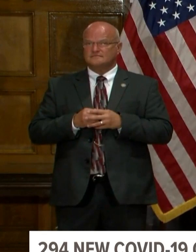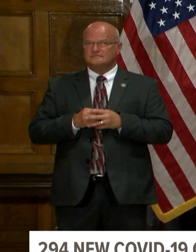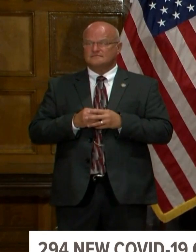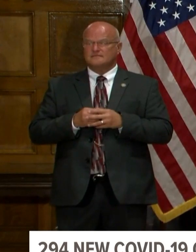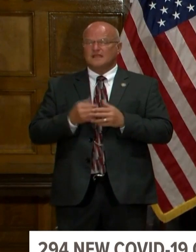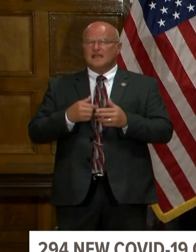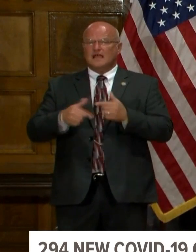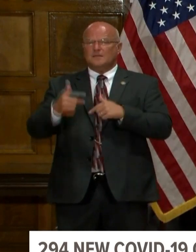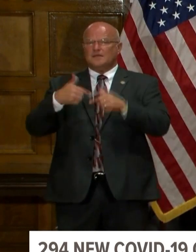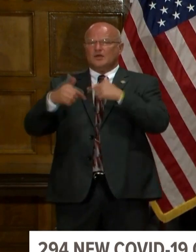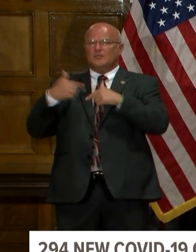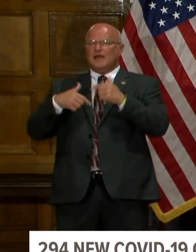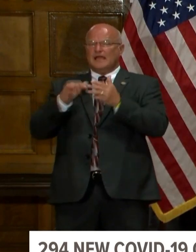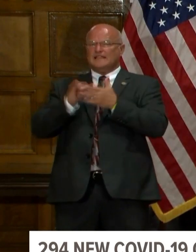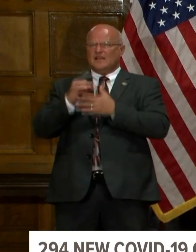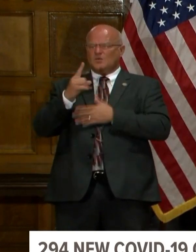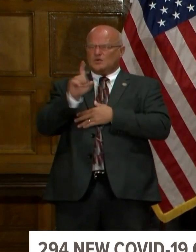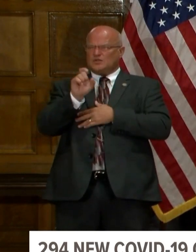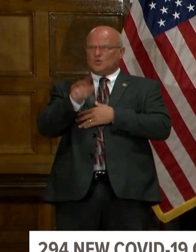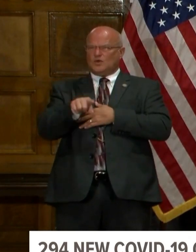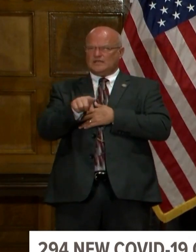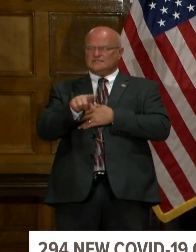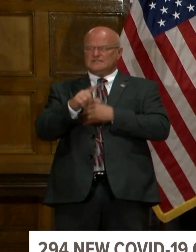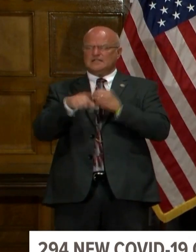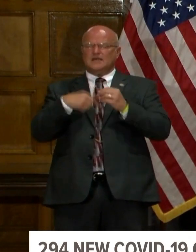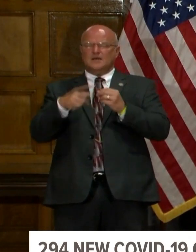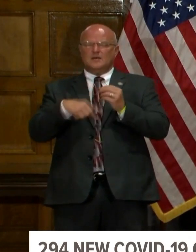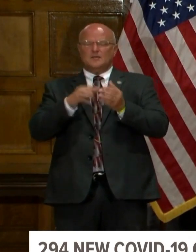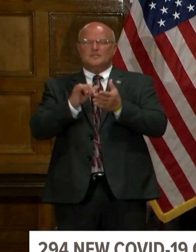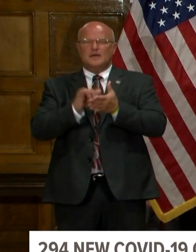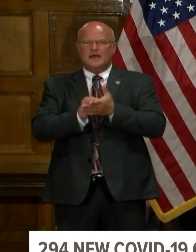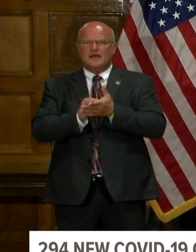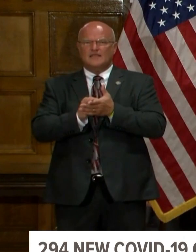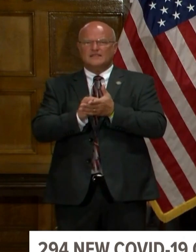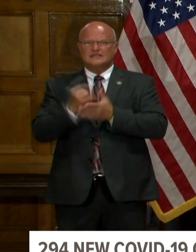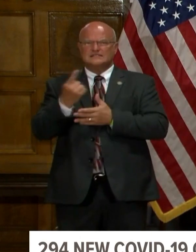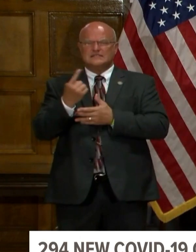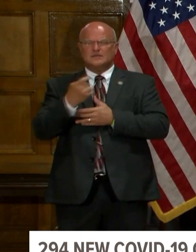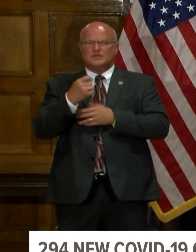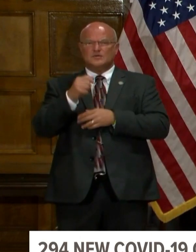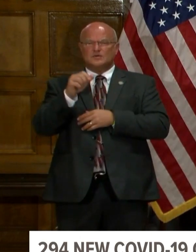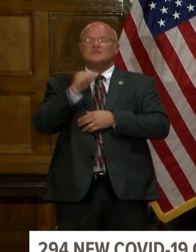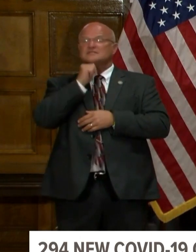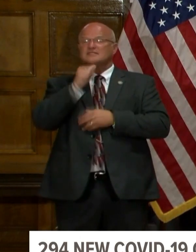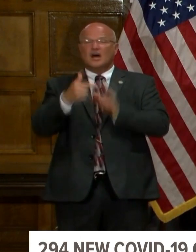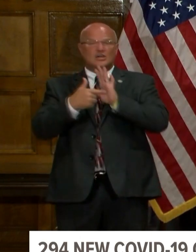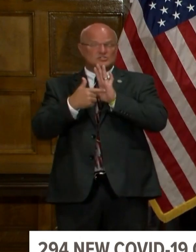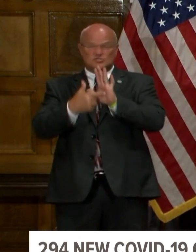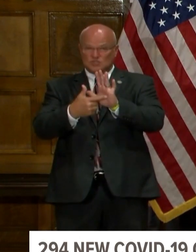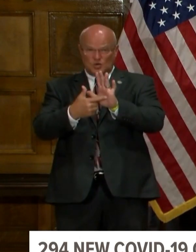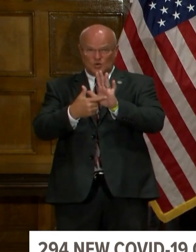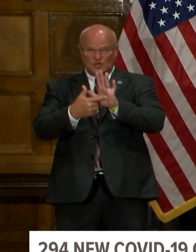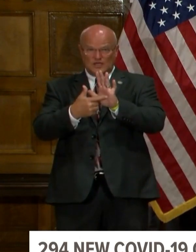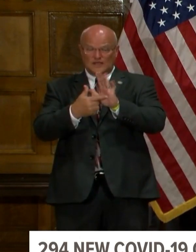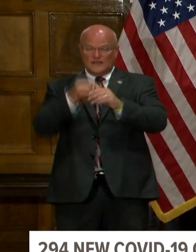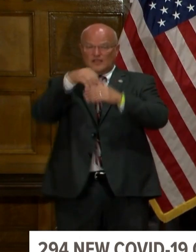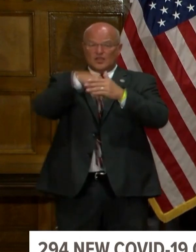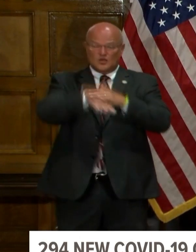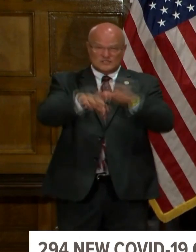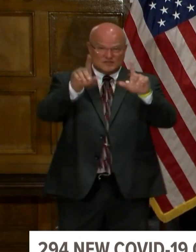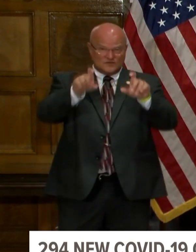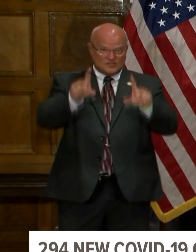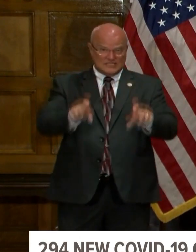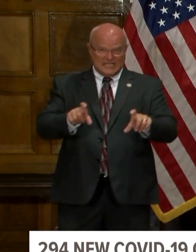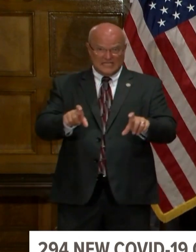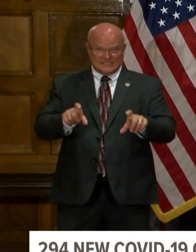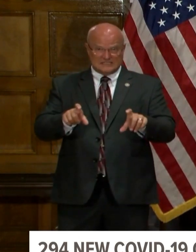Let me go back to that one question on the someone who is asymptomatic that goes in for a